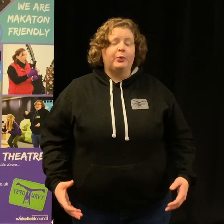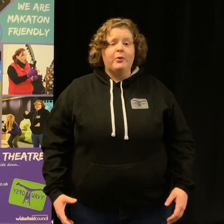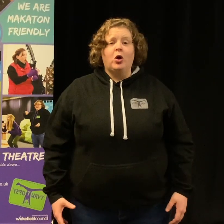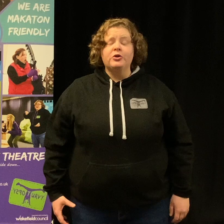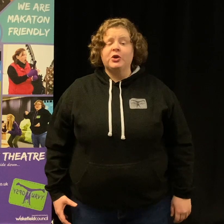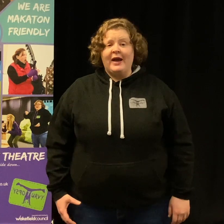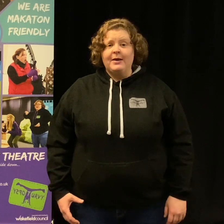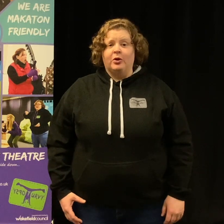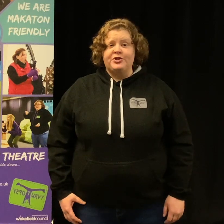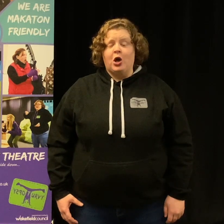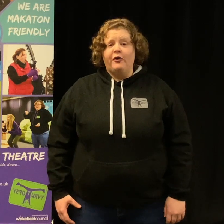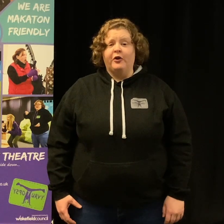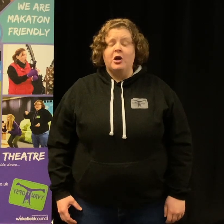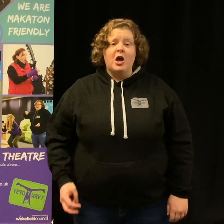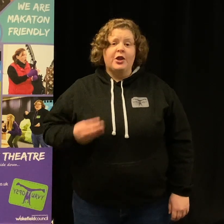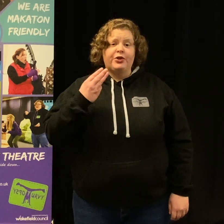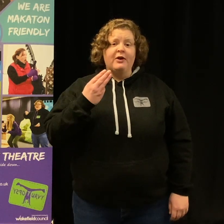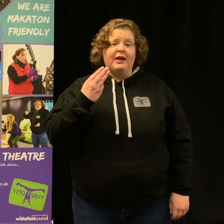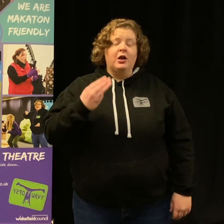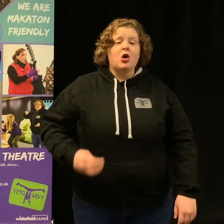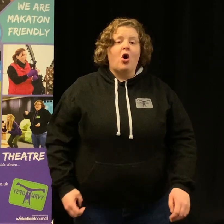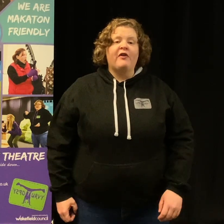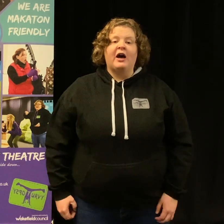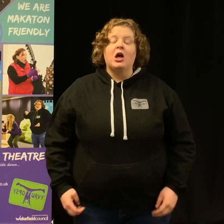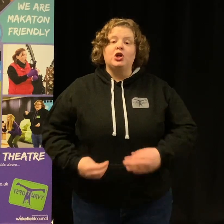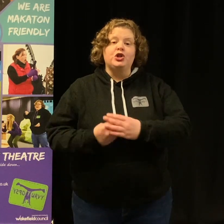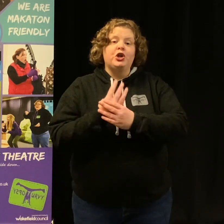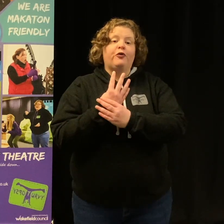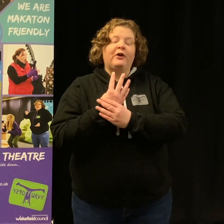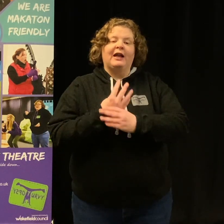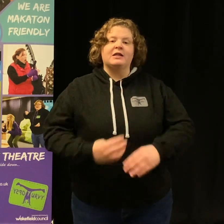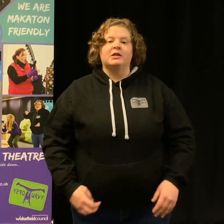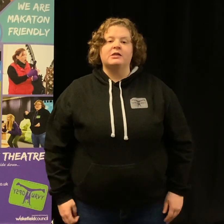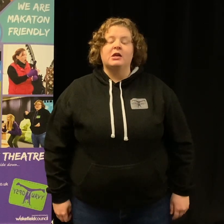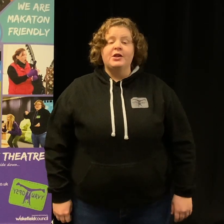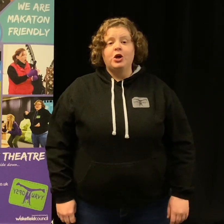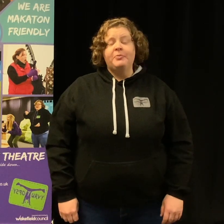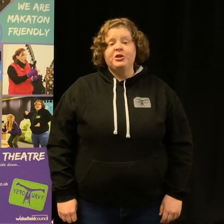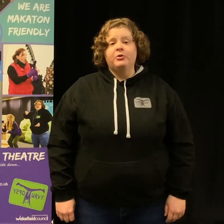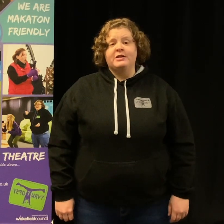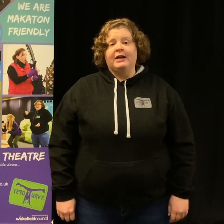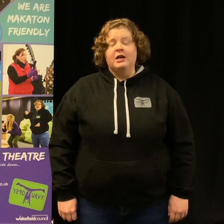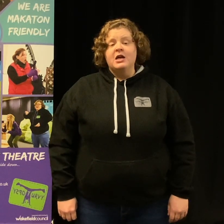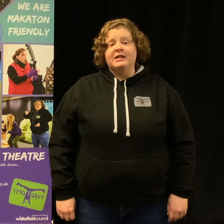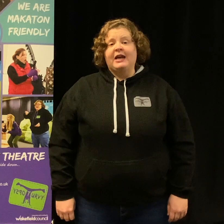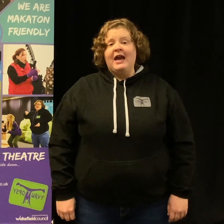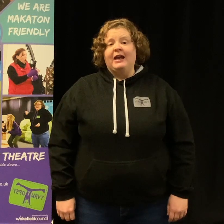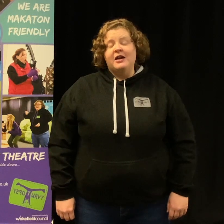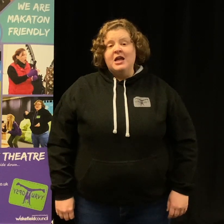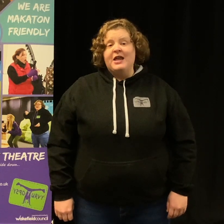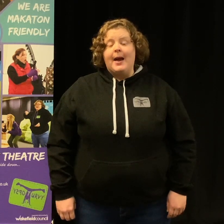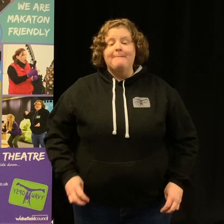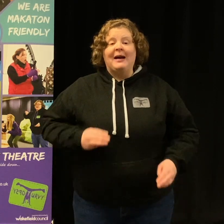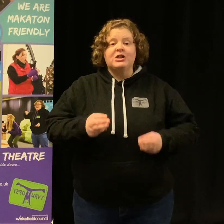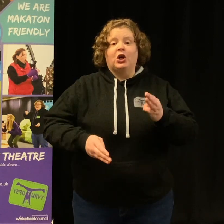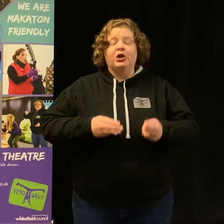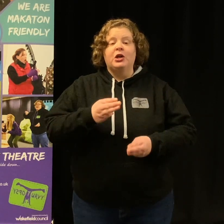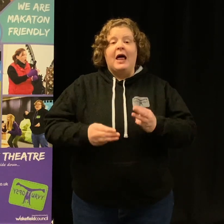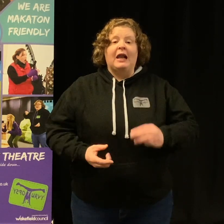were also able to offer 3 of our new freelancers the opportunity to gain their Makaton Level